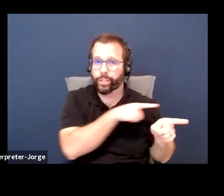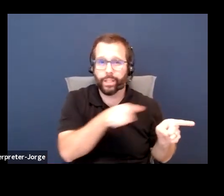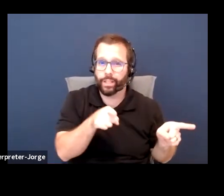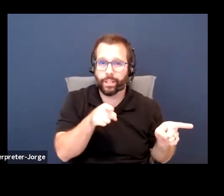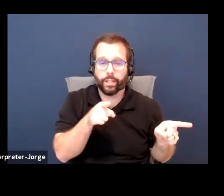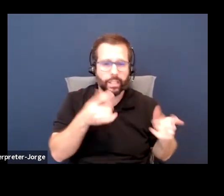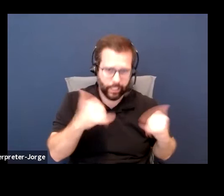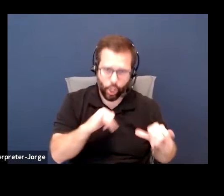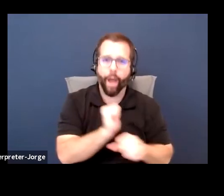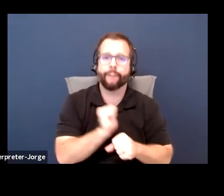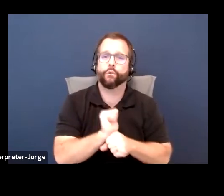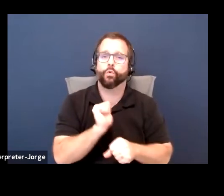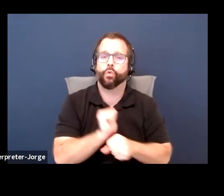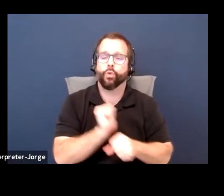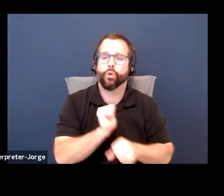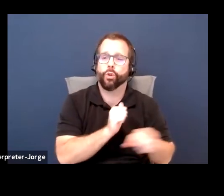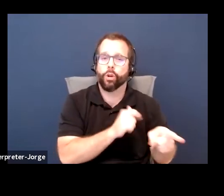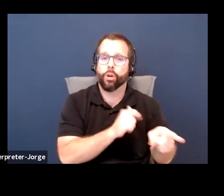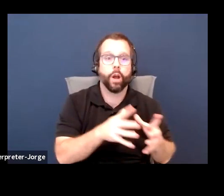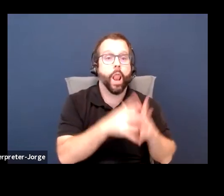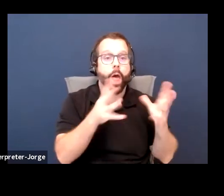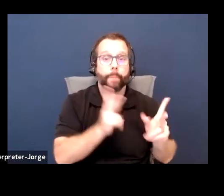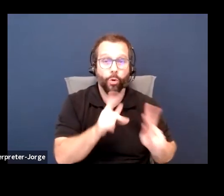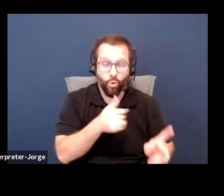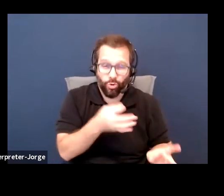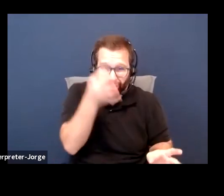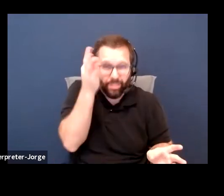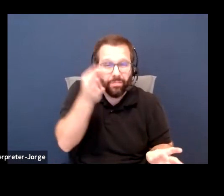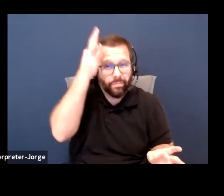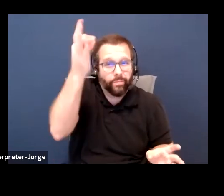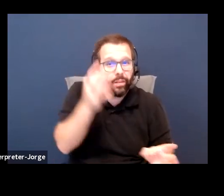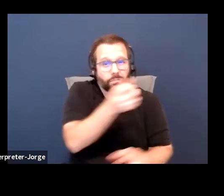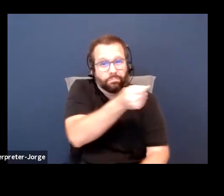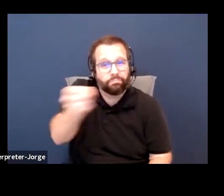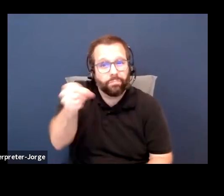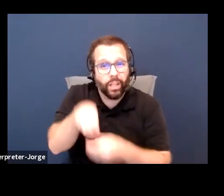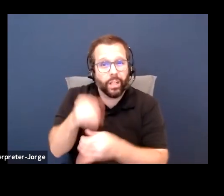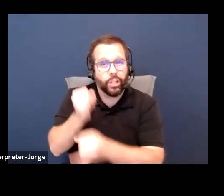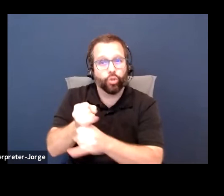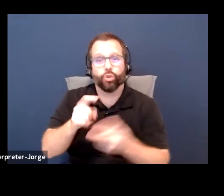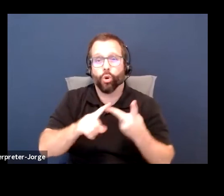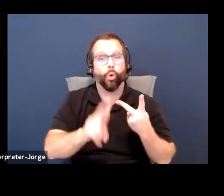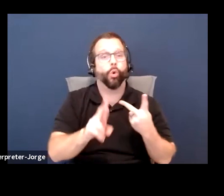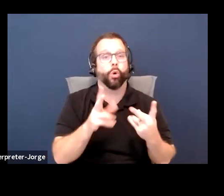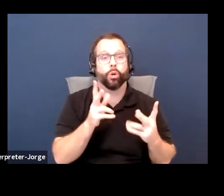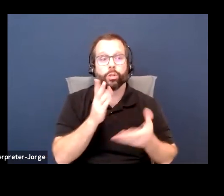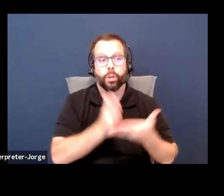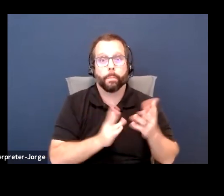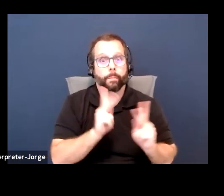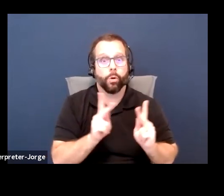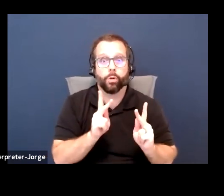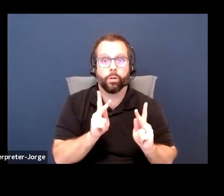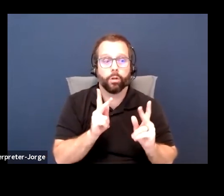people still in institutions or at risk of entering one while they sit on waiting lists, and many people who don't have